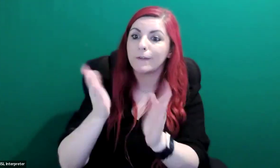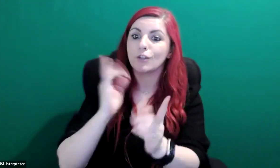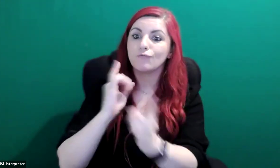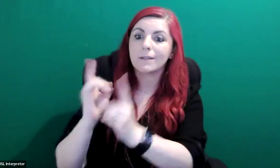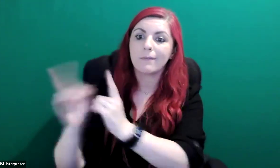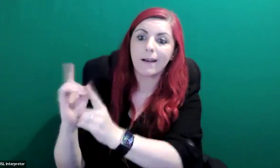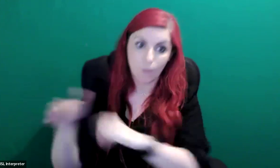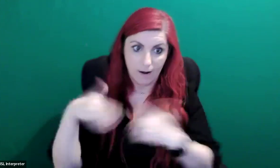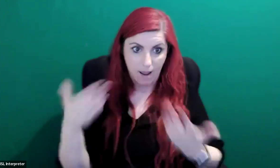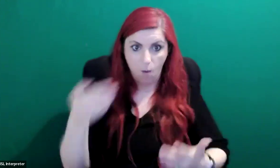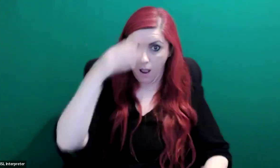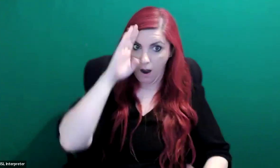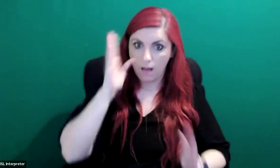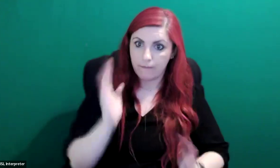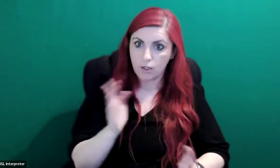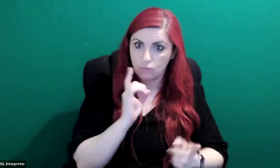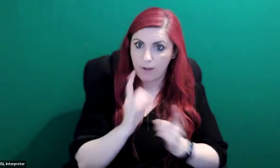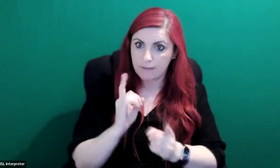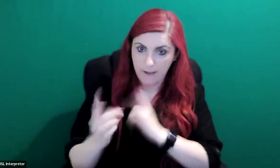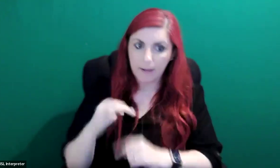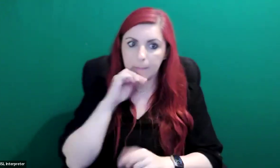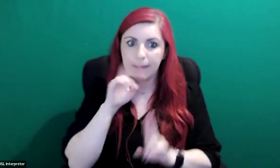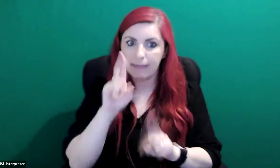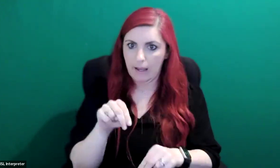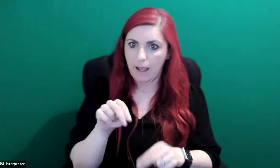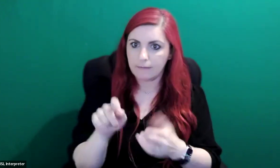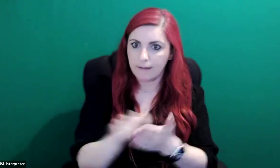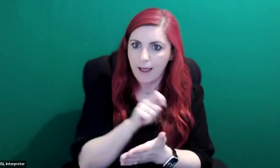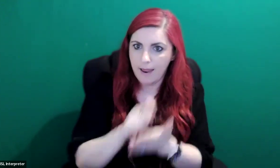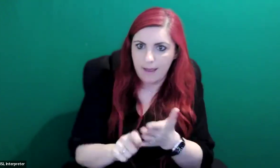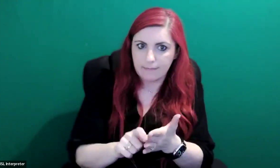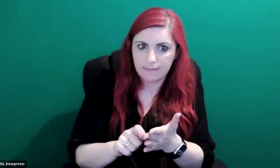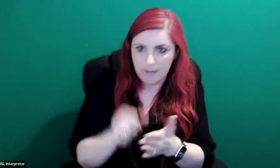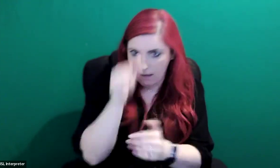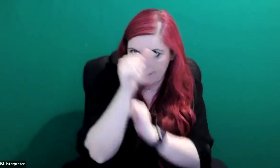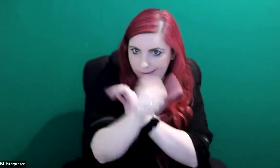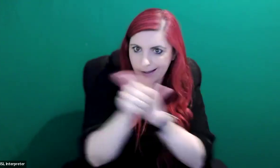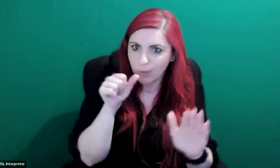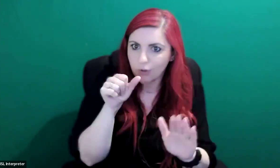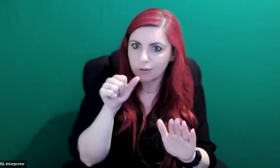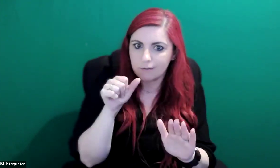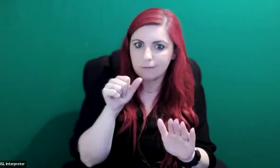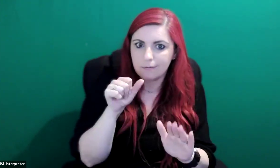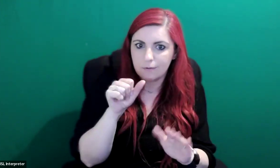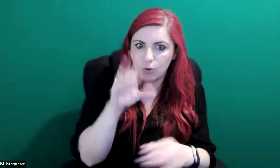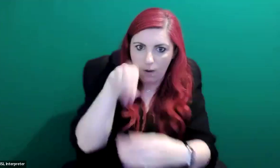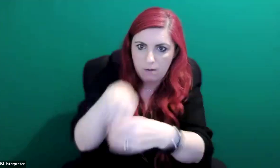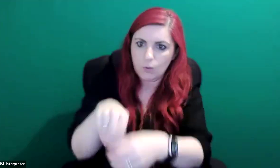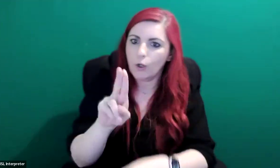Ireland has ratified, it has been able to participate in the election of members to the UN